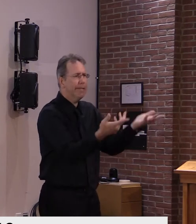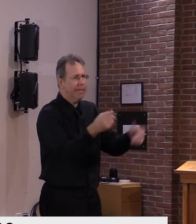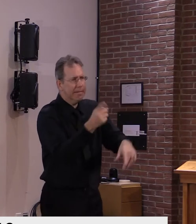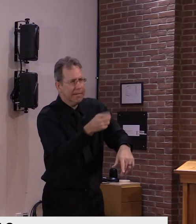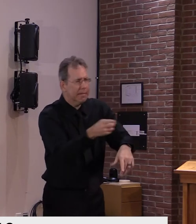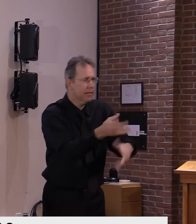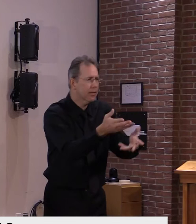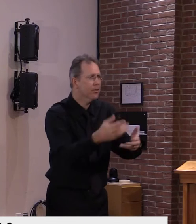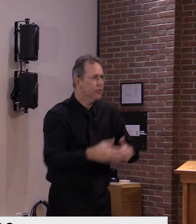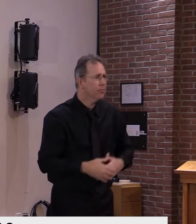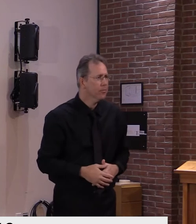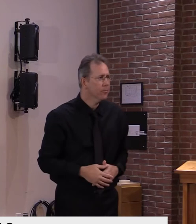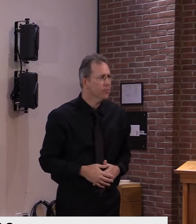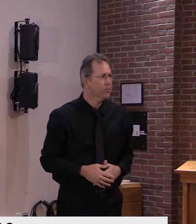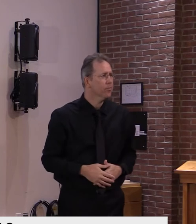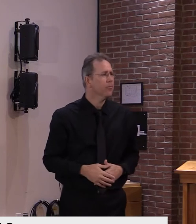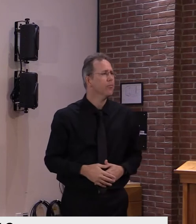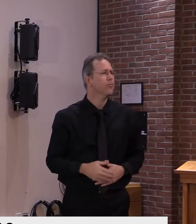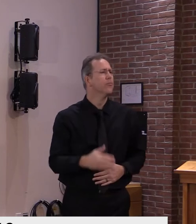Mark, VT Digger.